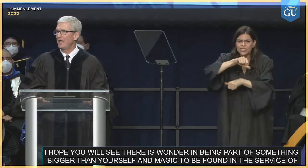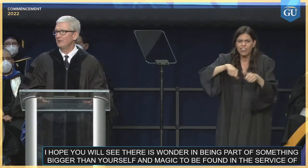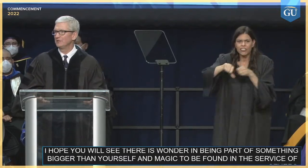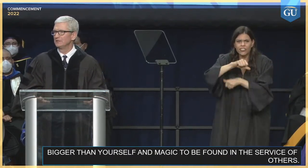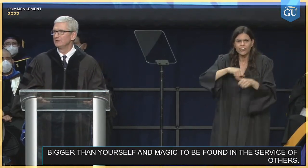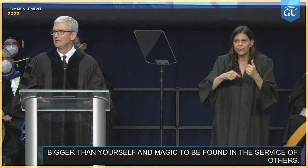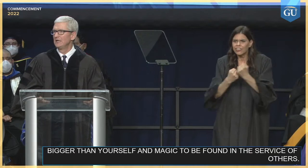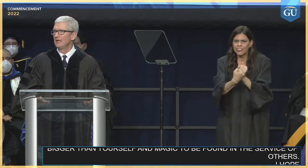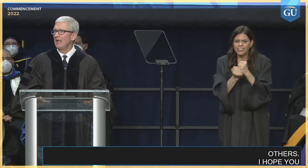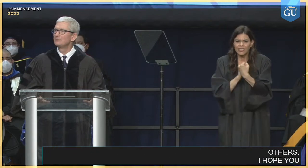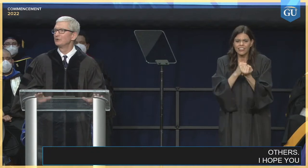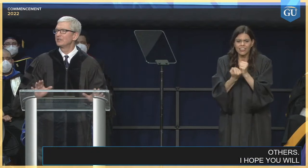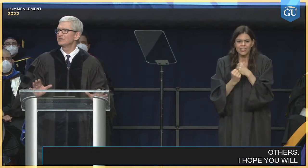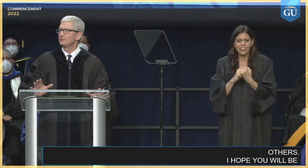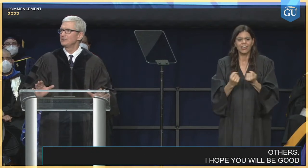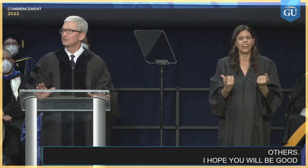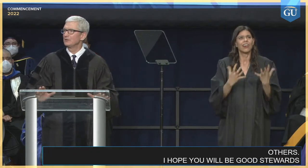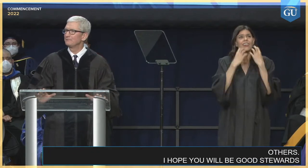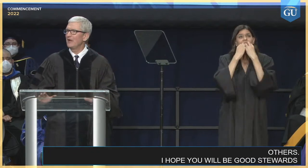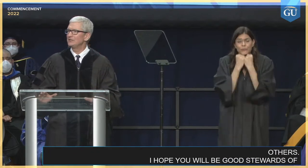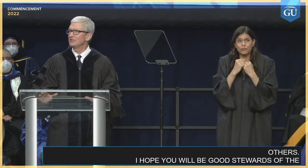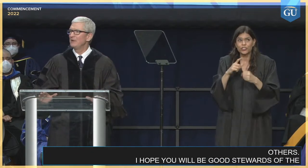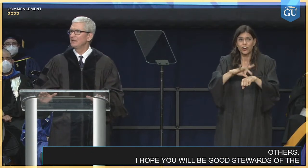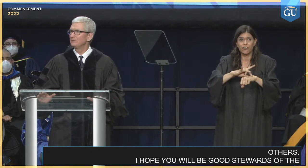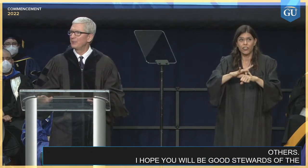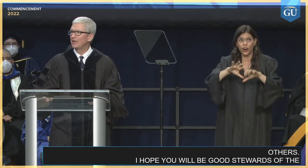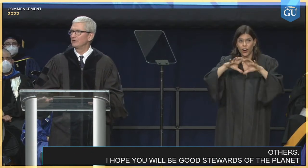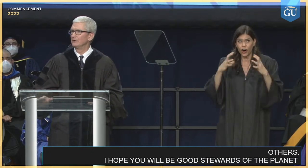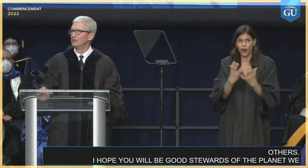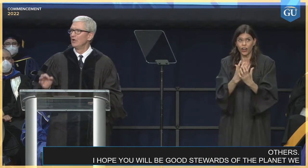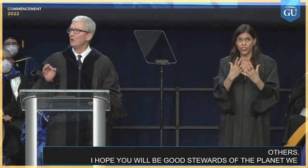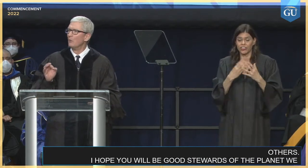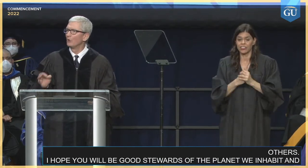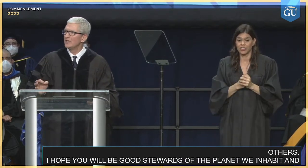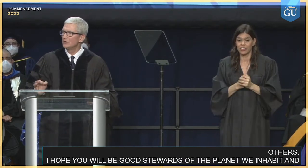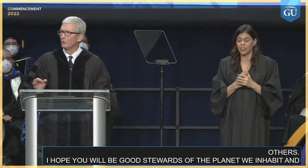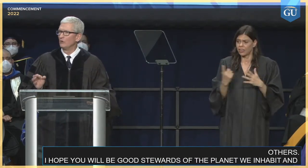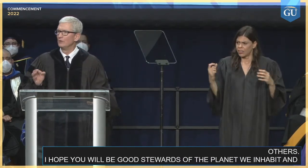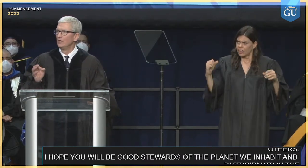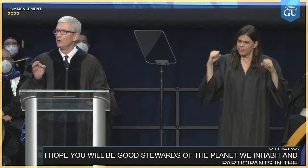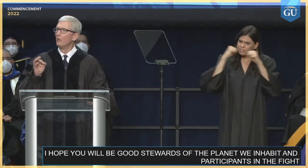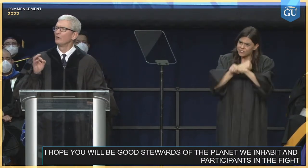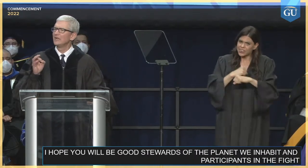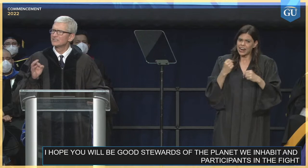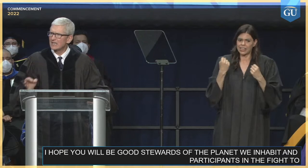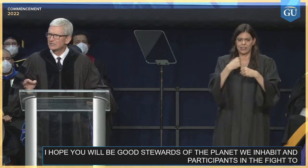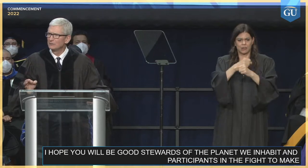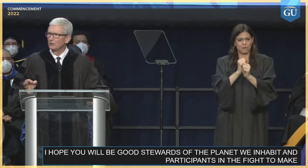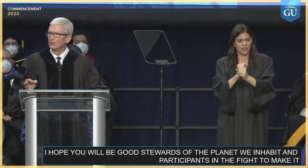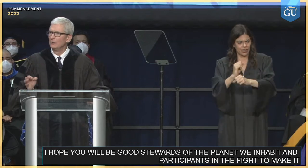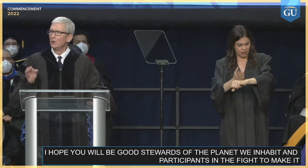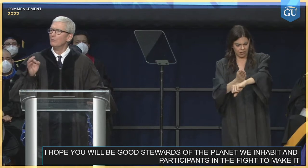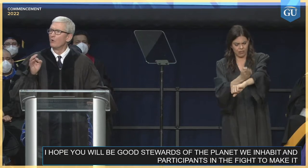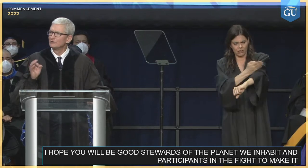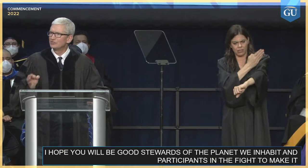inhabit and participants in the fight to make it better, more equal, more accessible, more